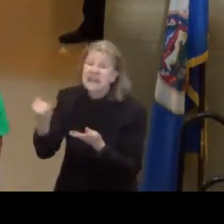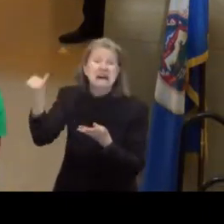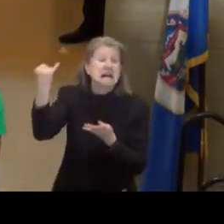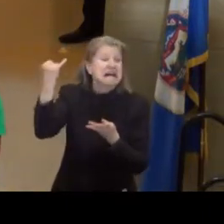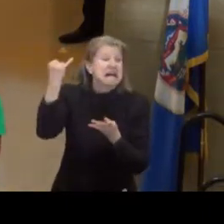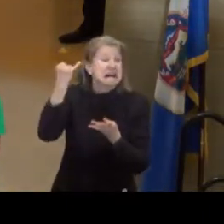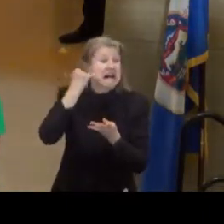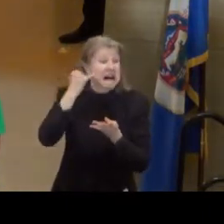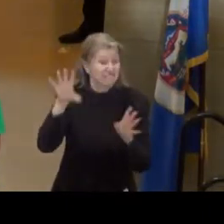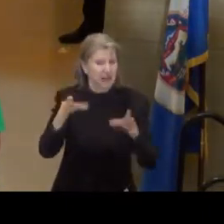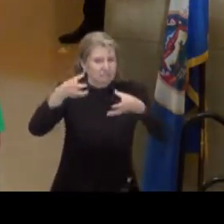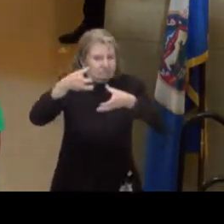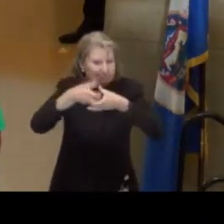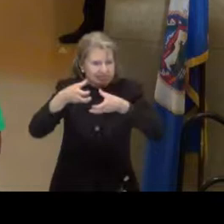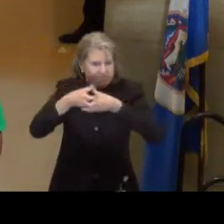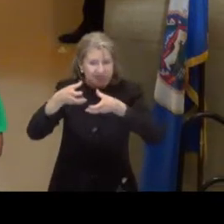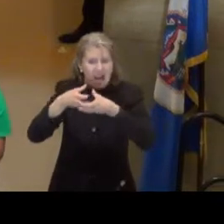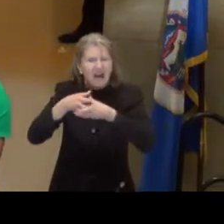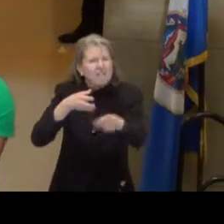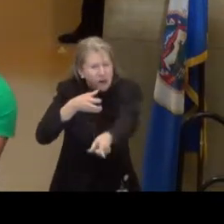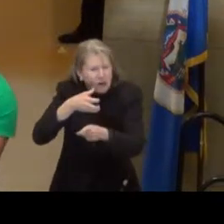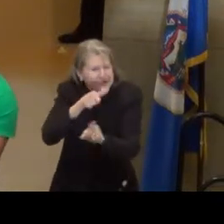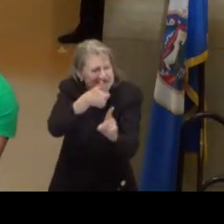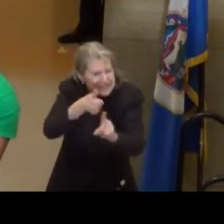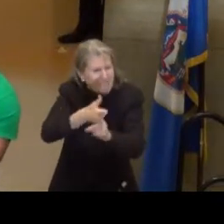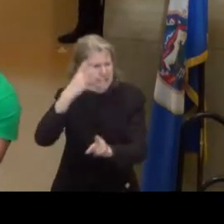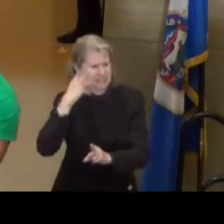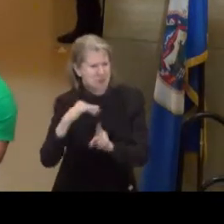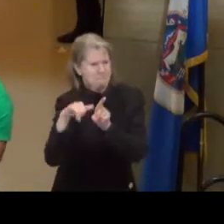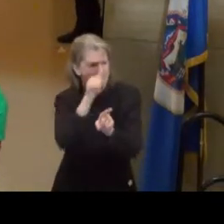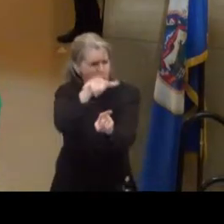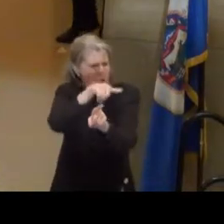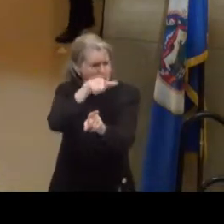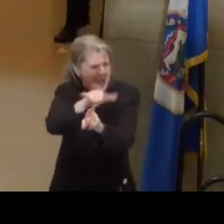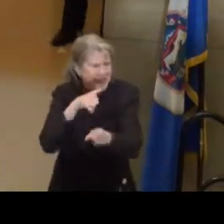Make some noise if you're here because you've been affected by bullying.